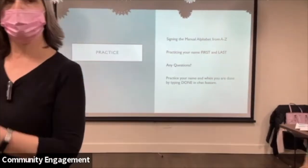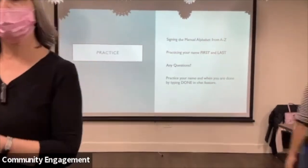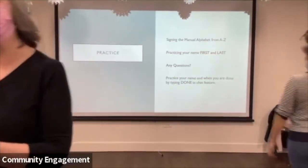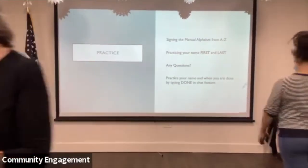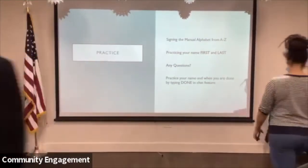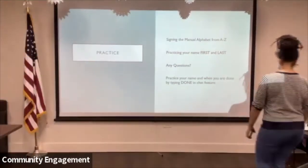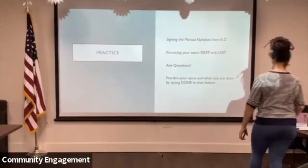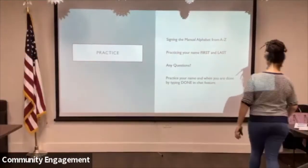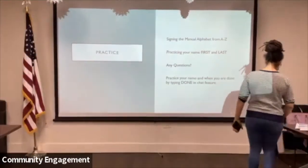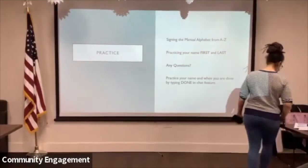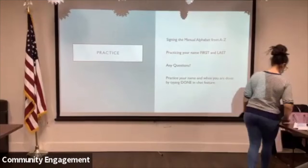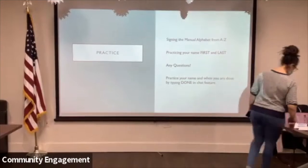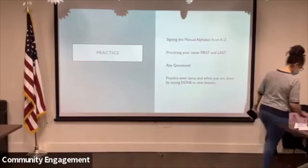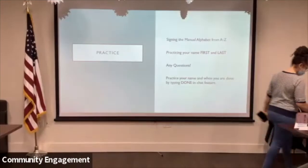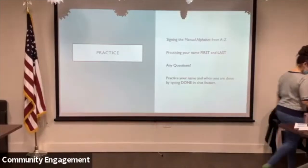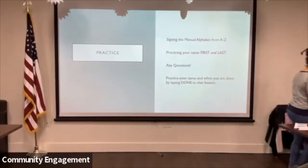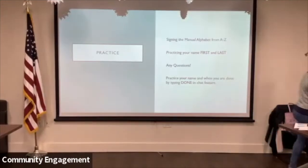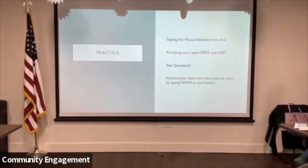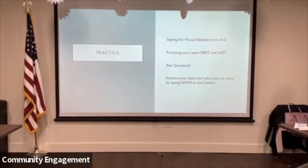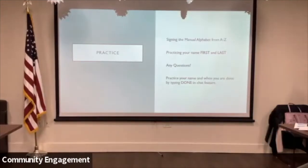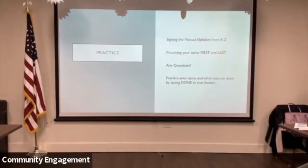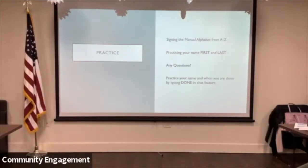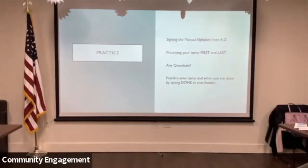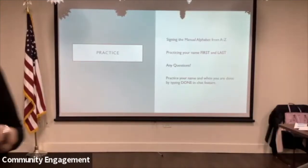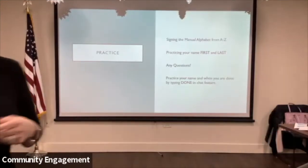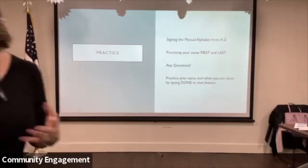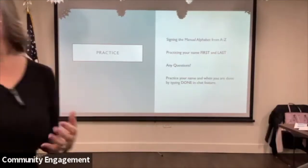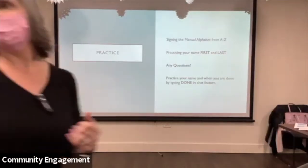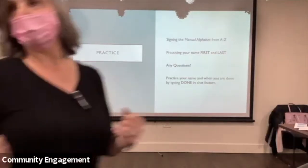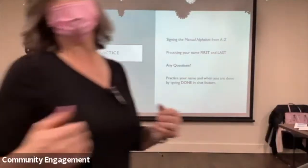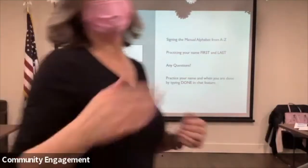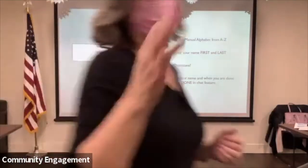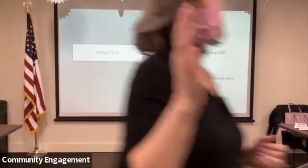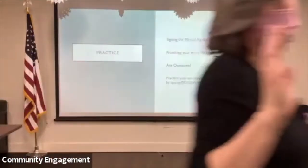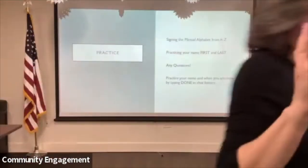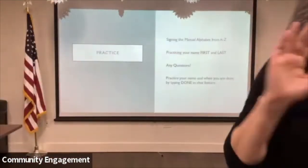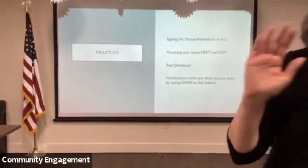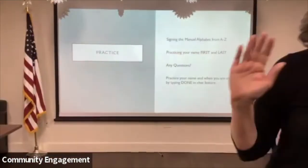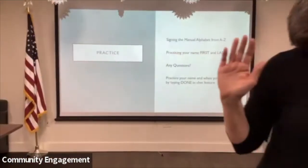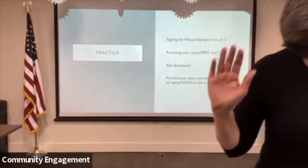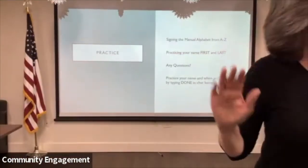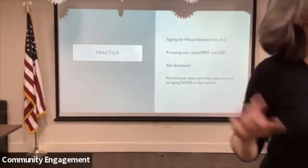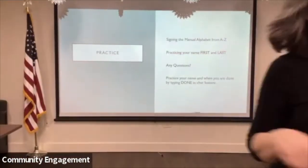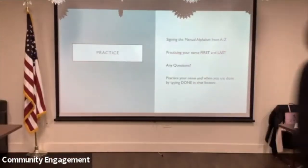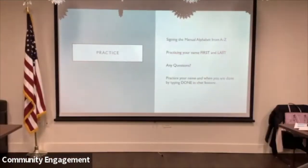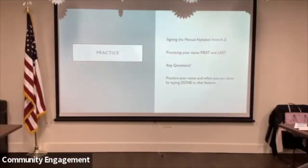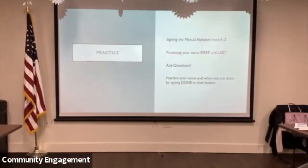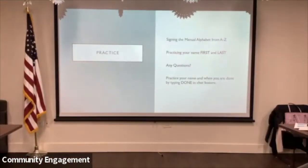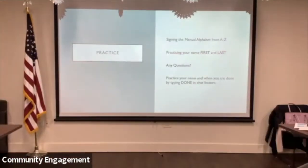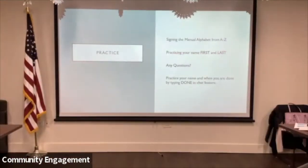you in-house? Do you want to practice your names for me, or you want to just move on to the next thing? Anybody want to sign it to me? Go ahead, question. You're